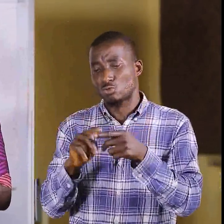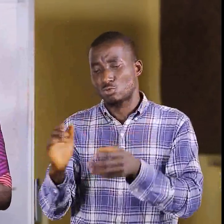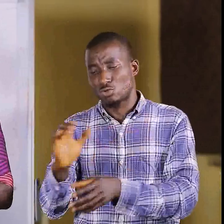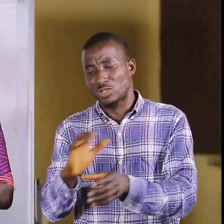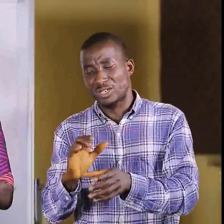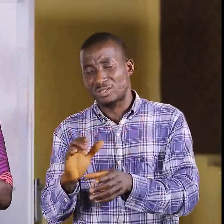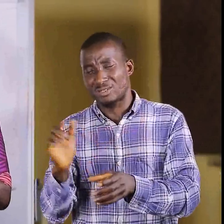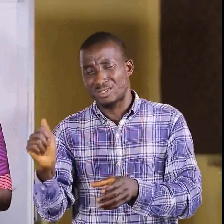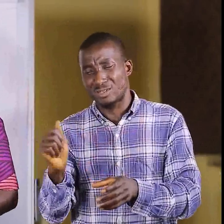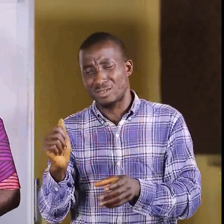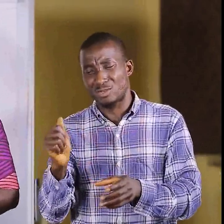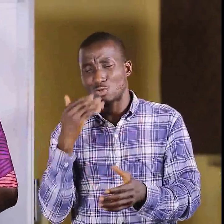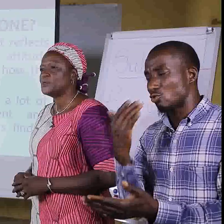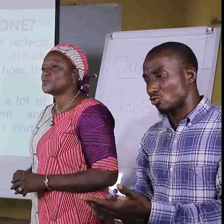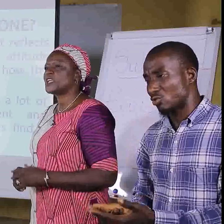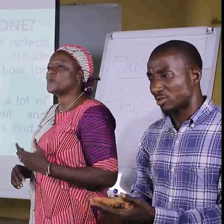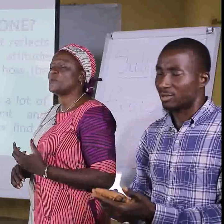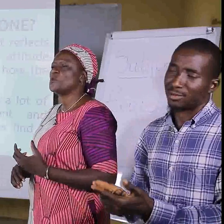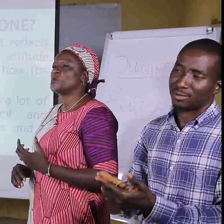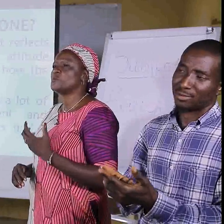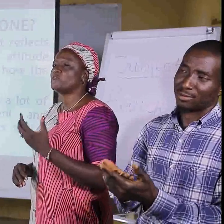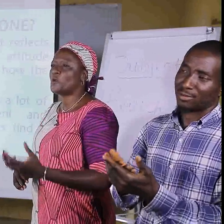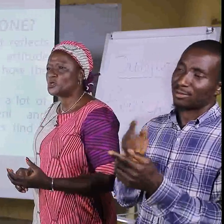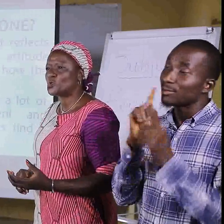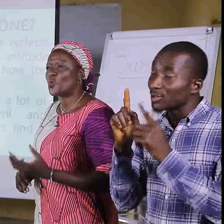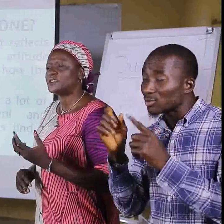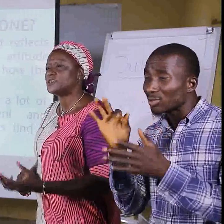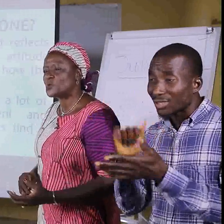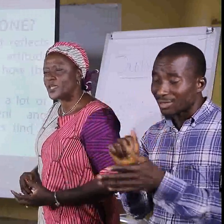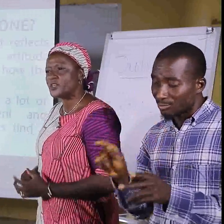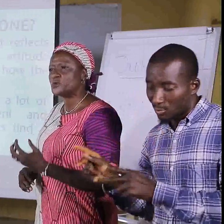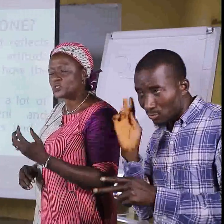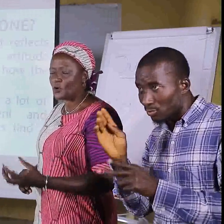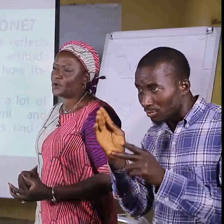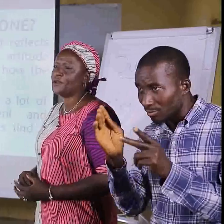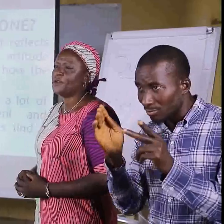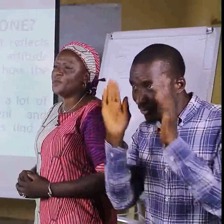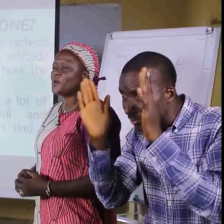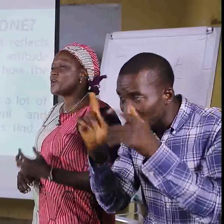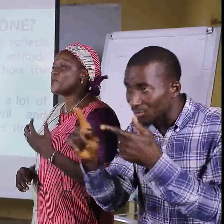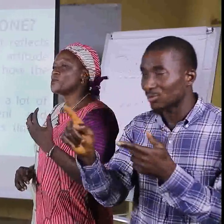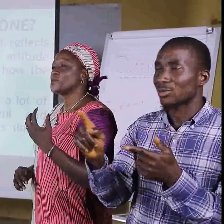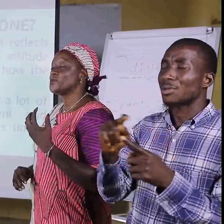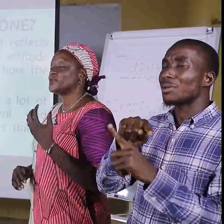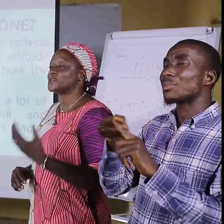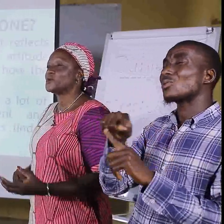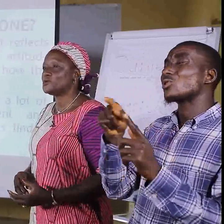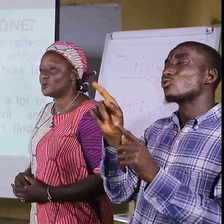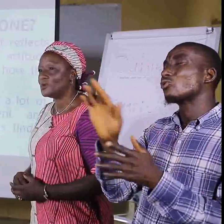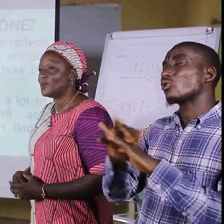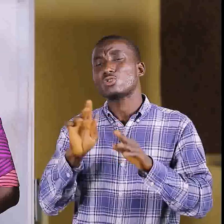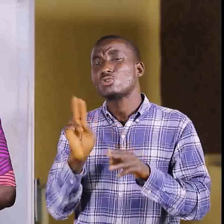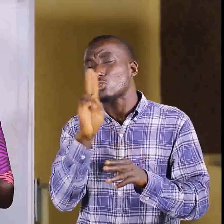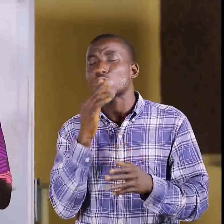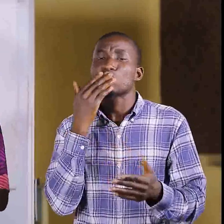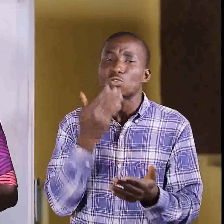tone so that people will love listening to you, so that people would look forward to wanting to hear you talk. But when you don't use a good